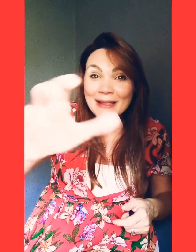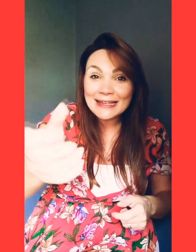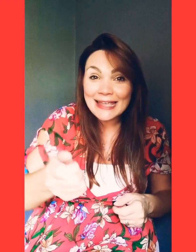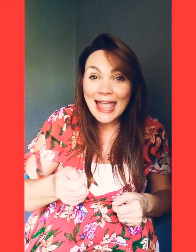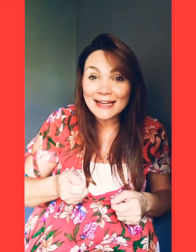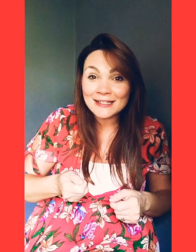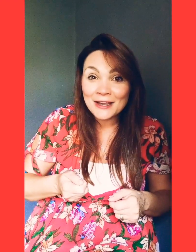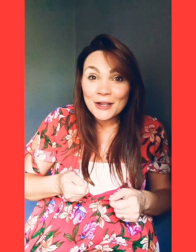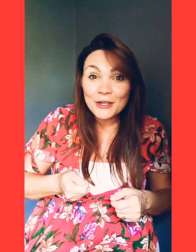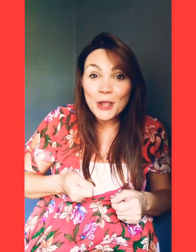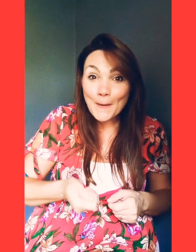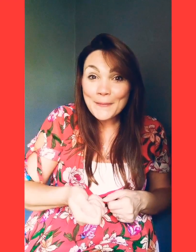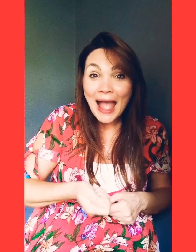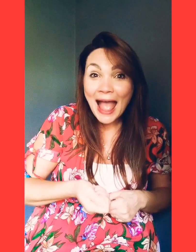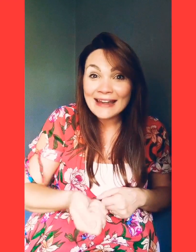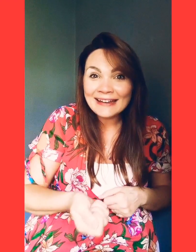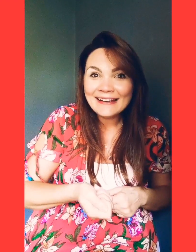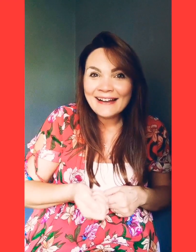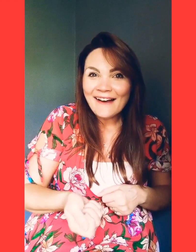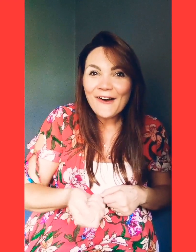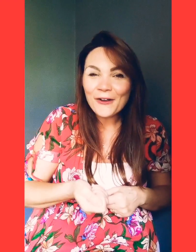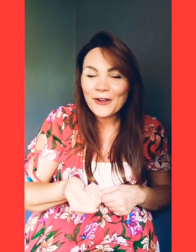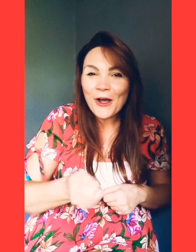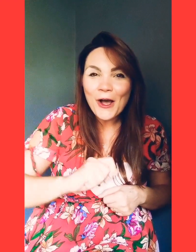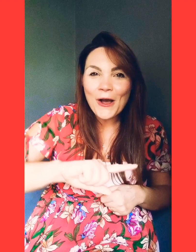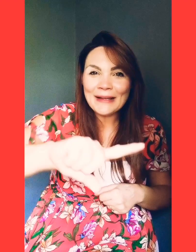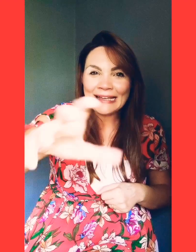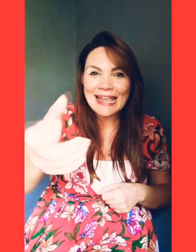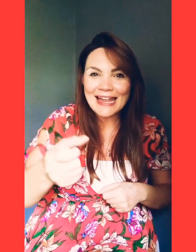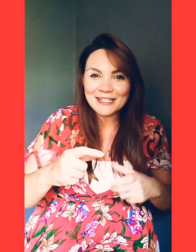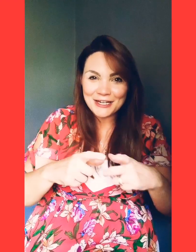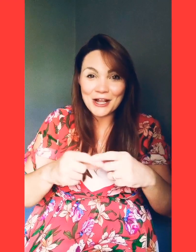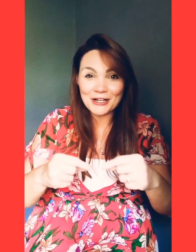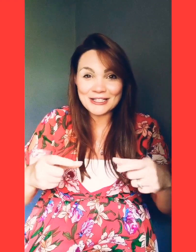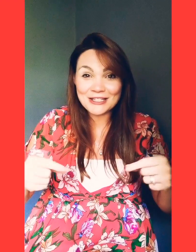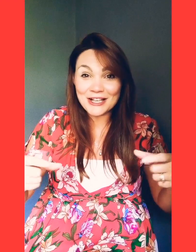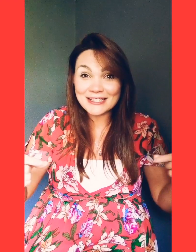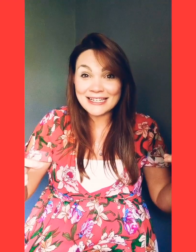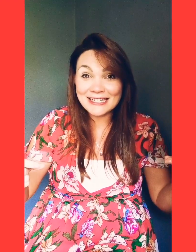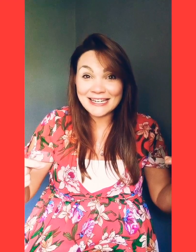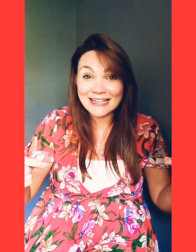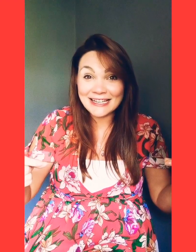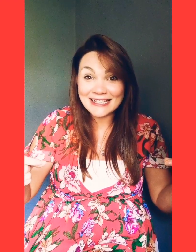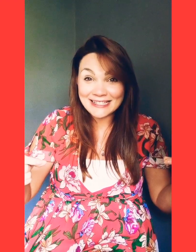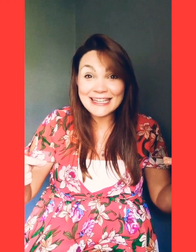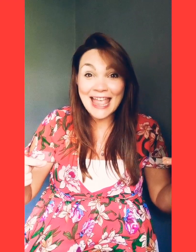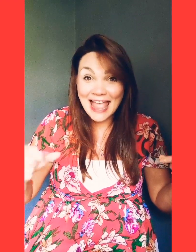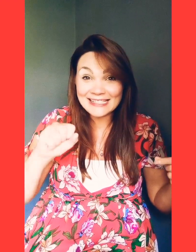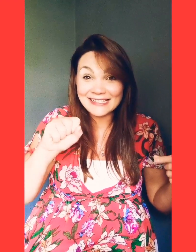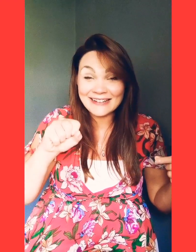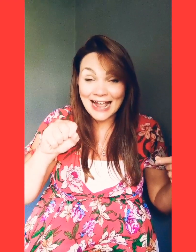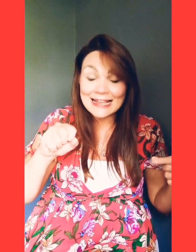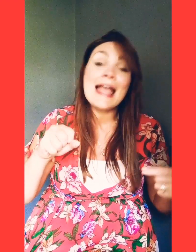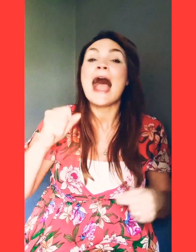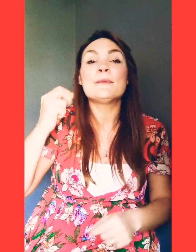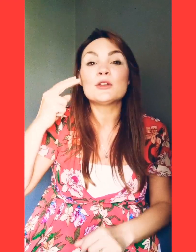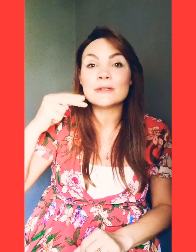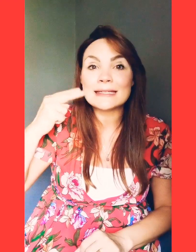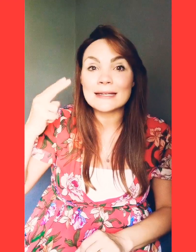and get your pan or go and get your sausages? Yes, you guys. And we're going to sing a